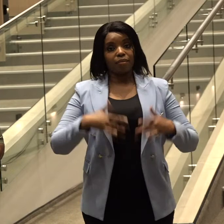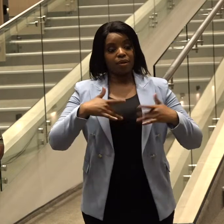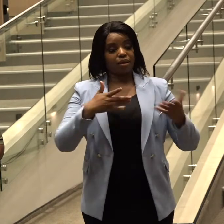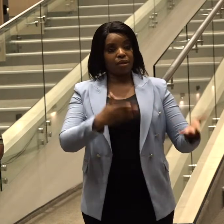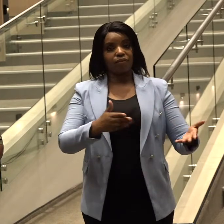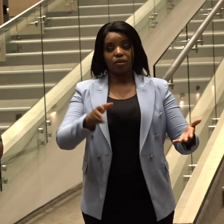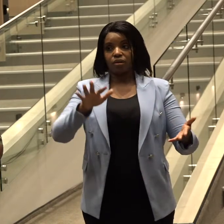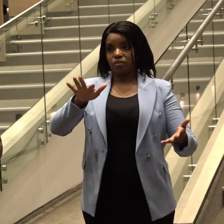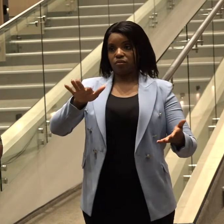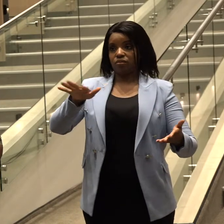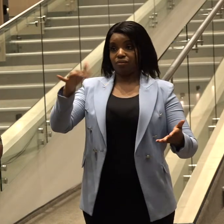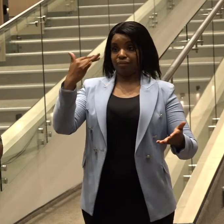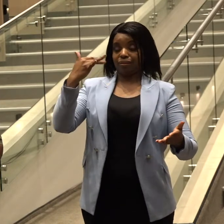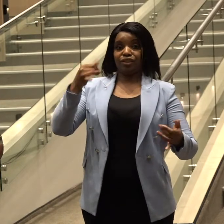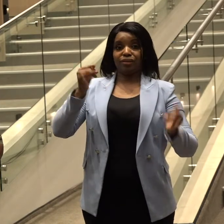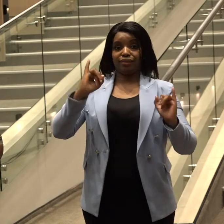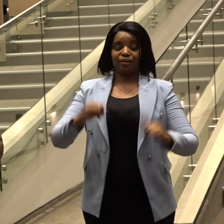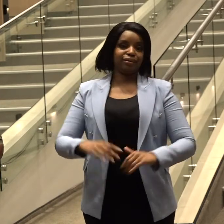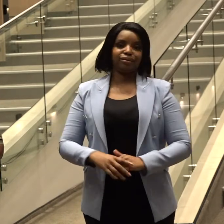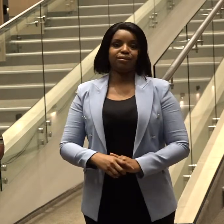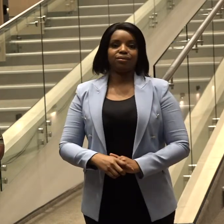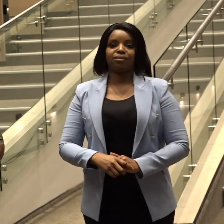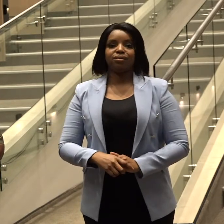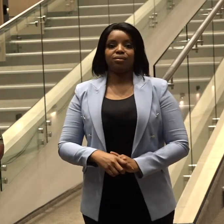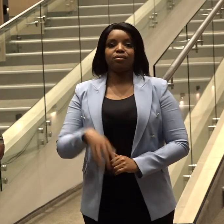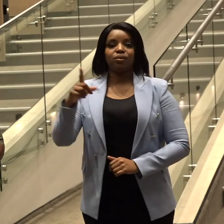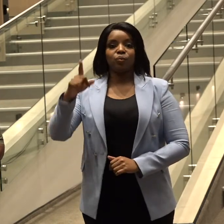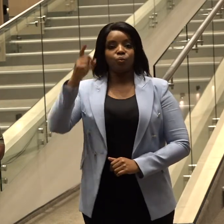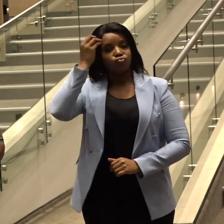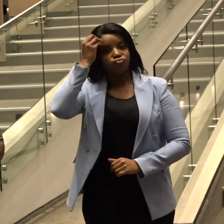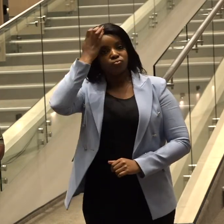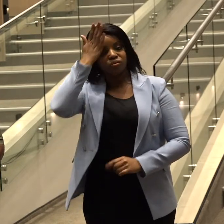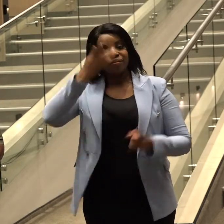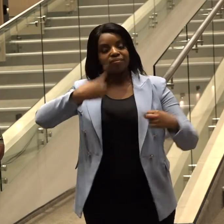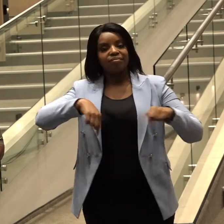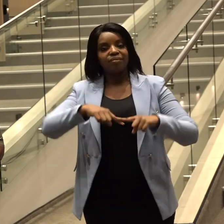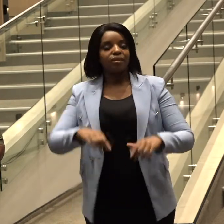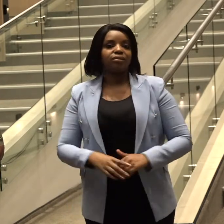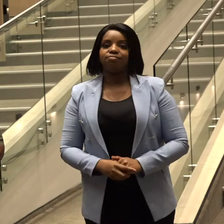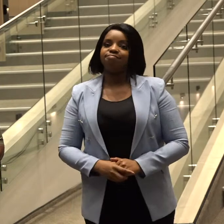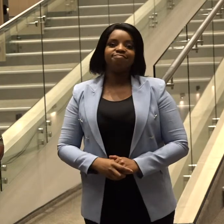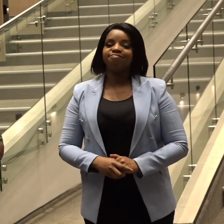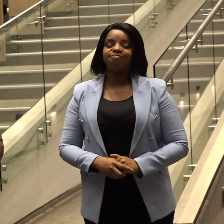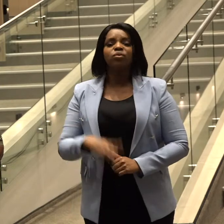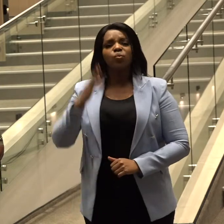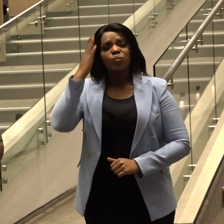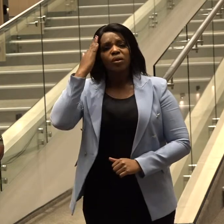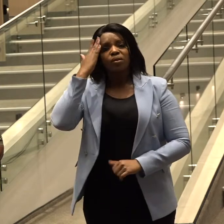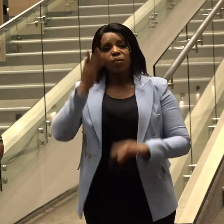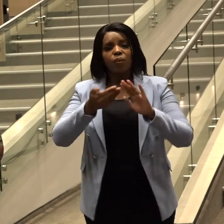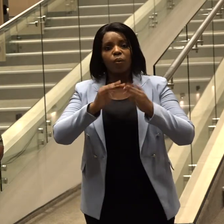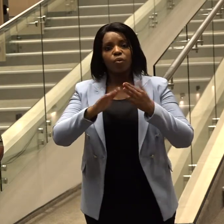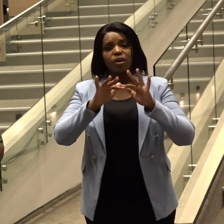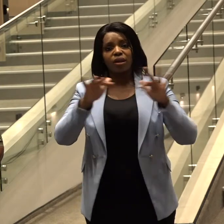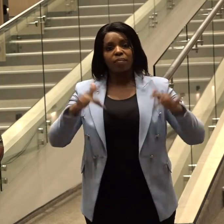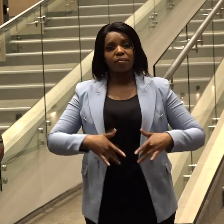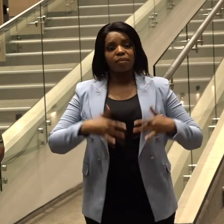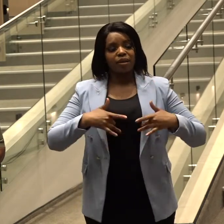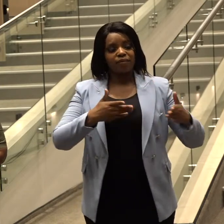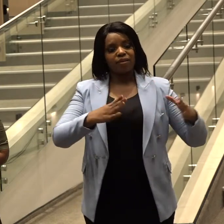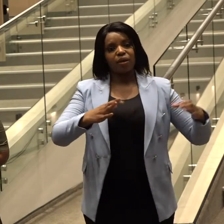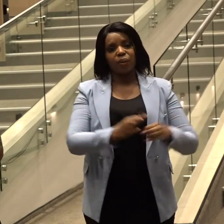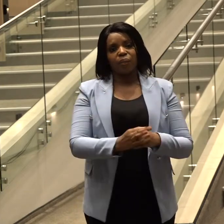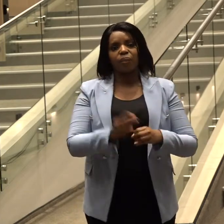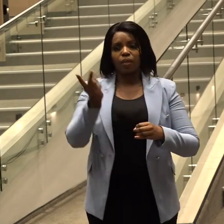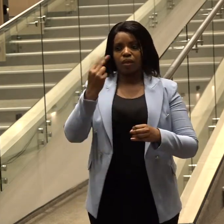that we ask is not being considered we know that we are a small community but would like you guys to take us very seriously